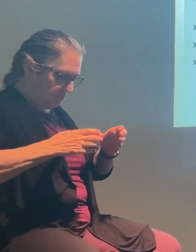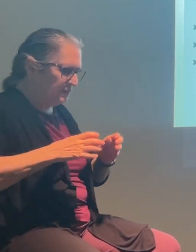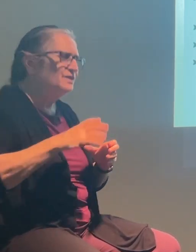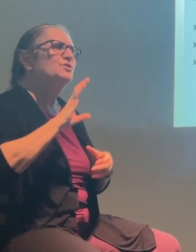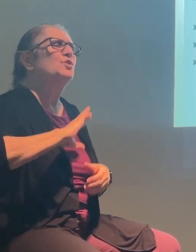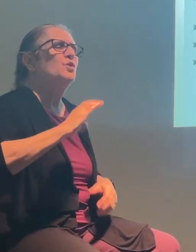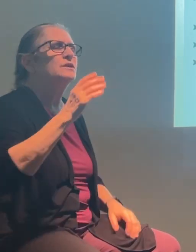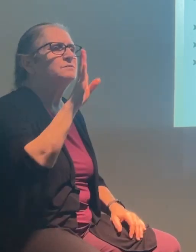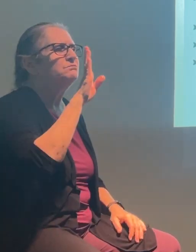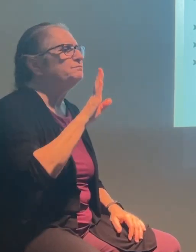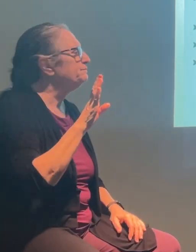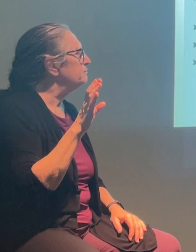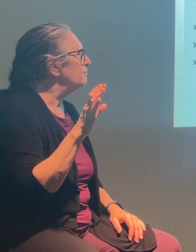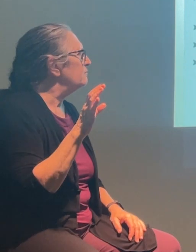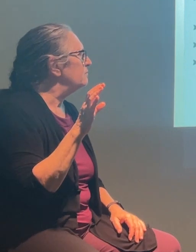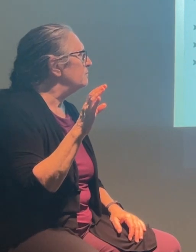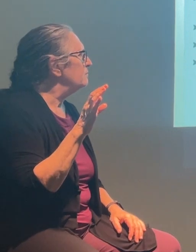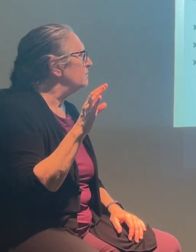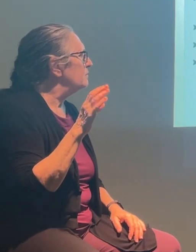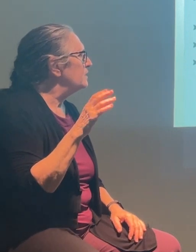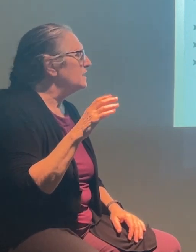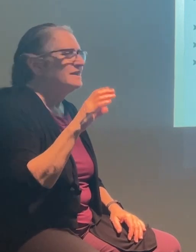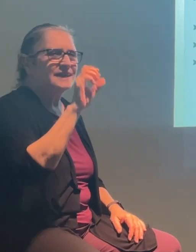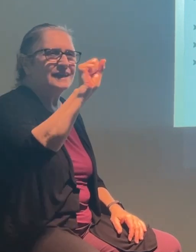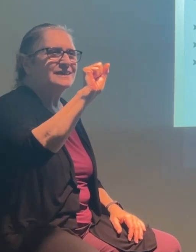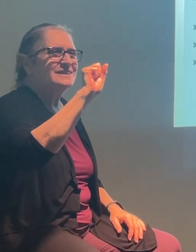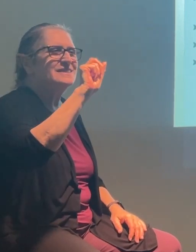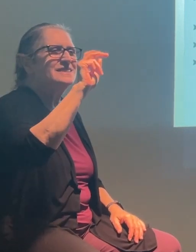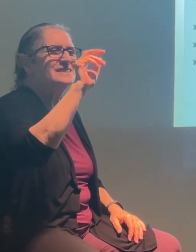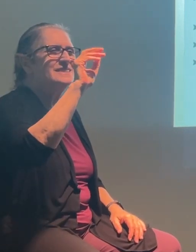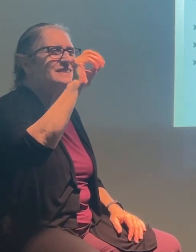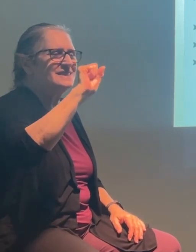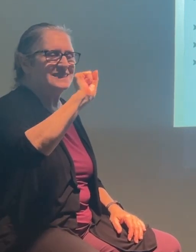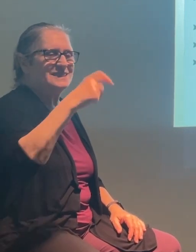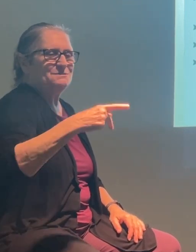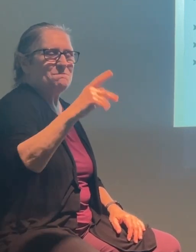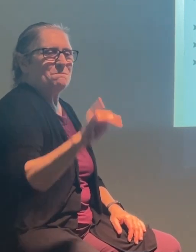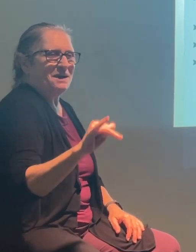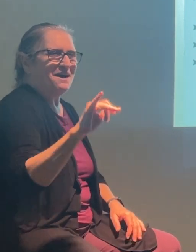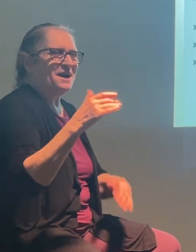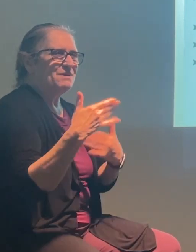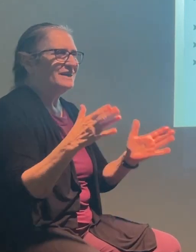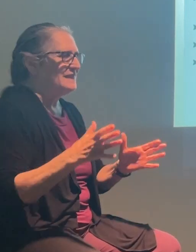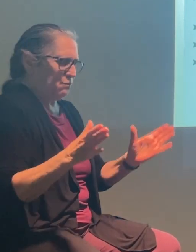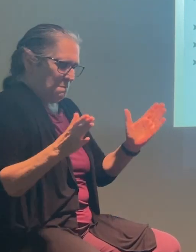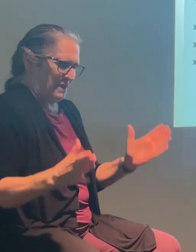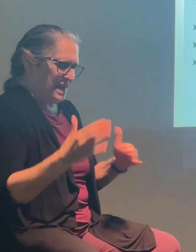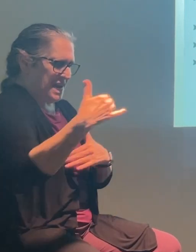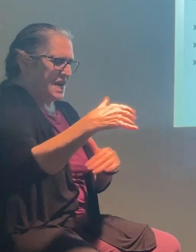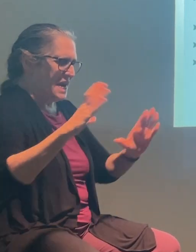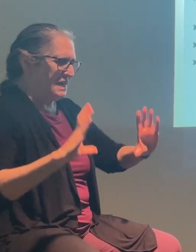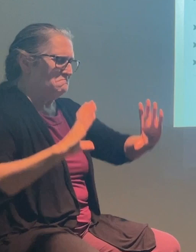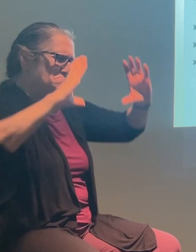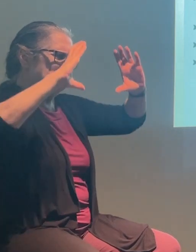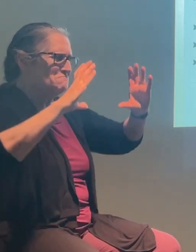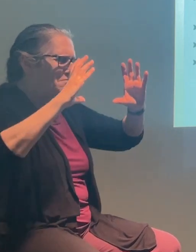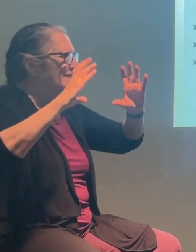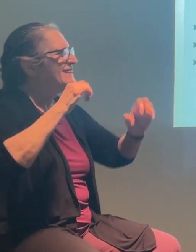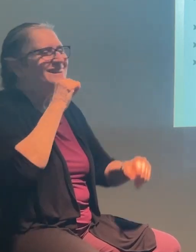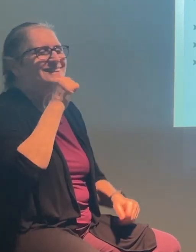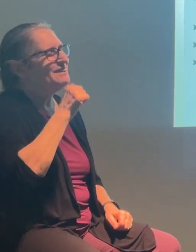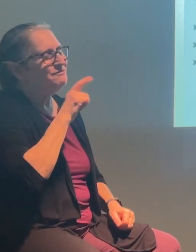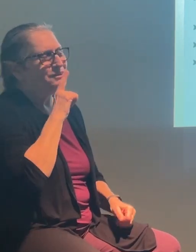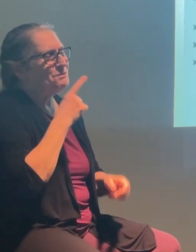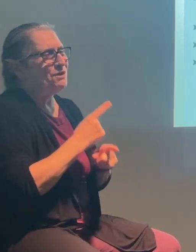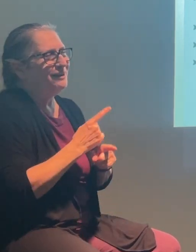the kind of like the spy box or investigator ones. They were fairly large, not very practical. So he